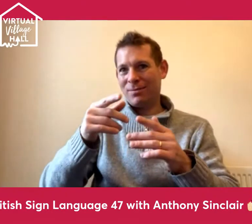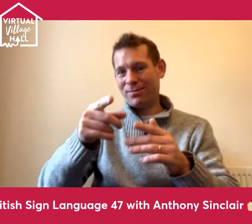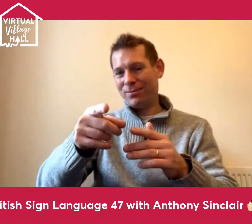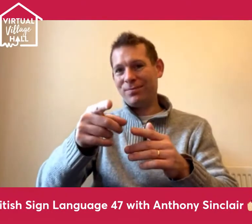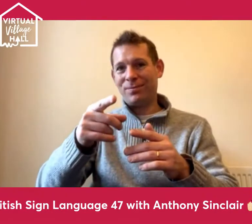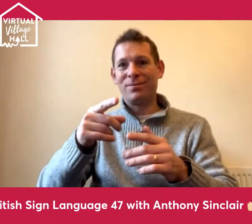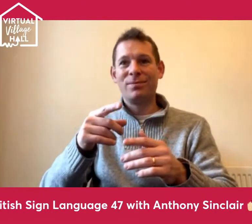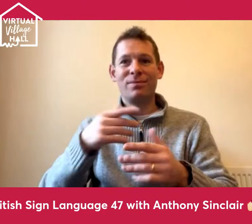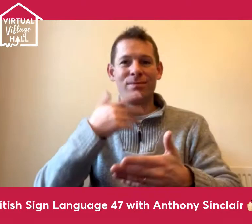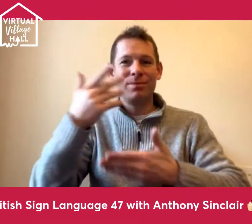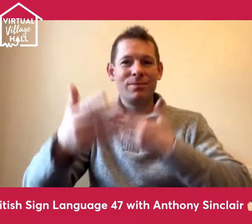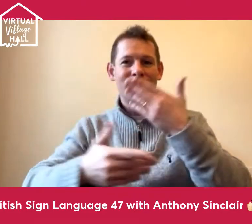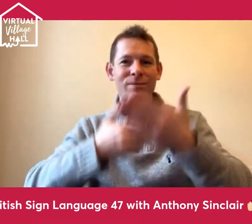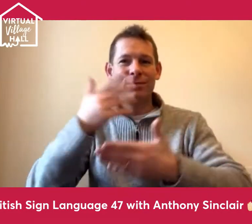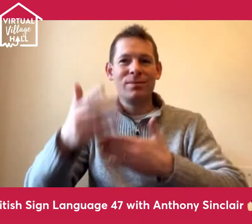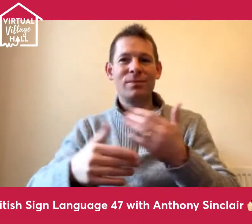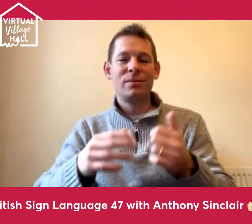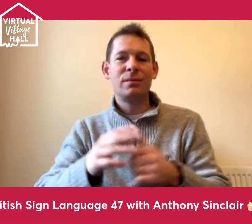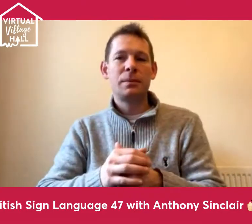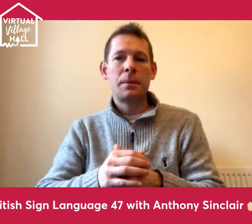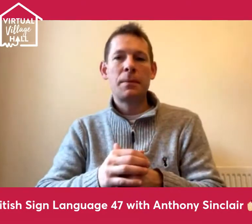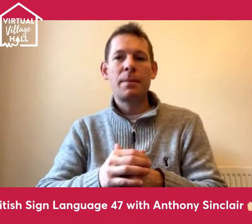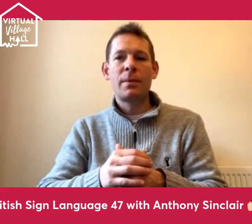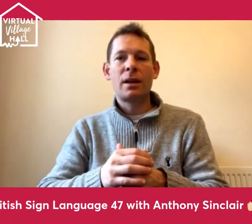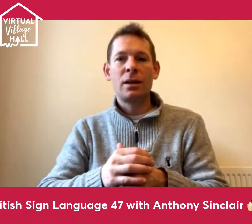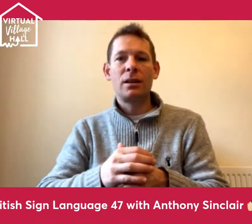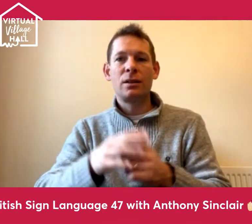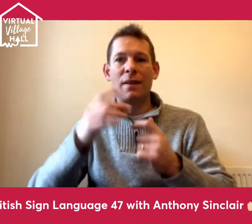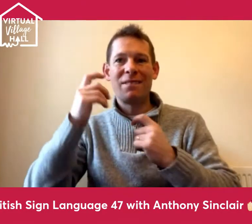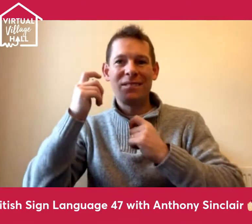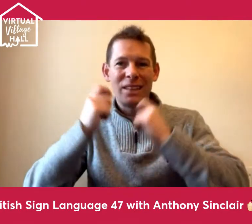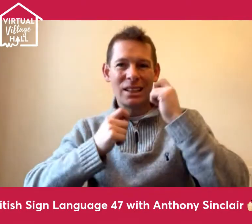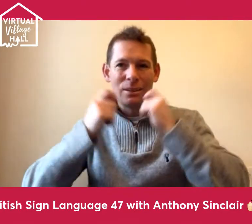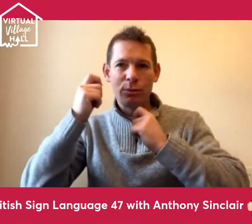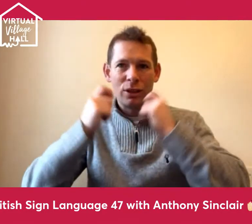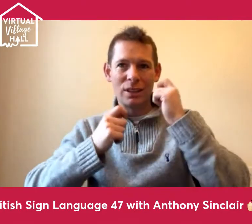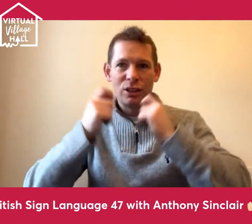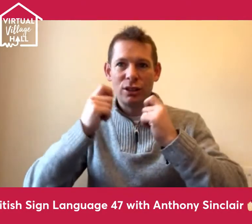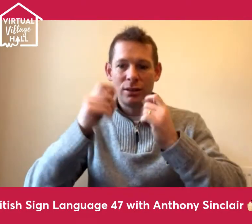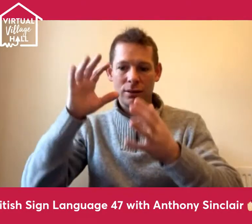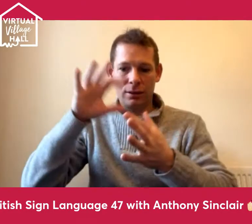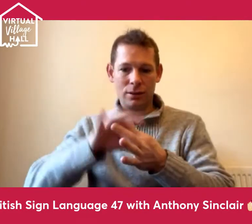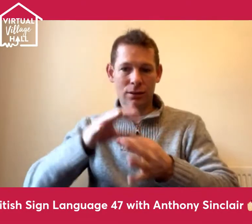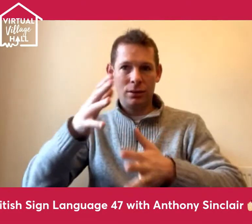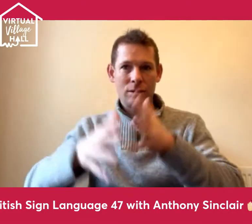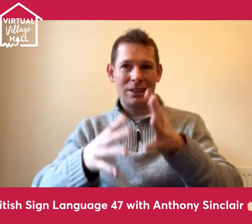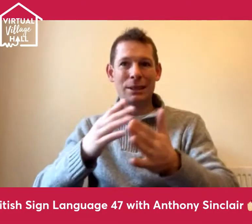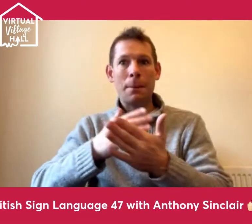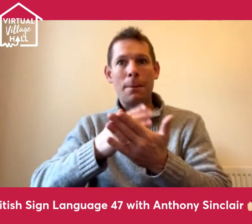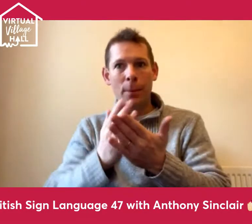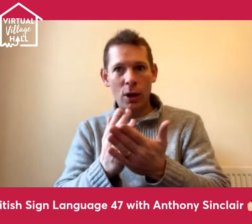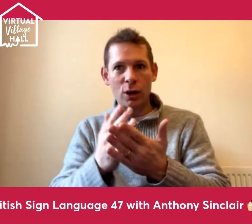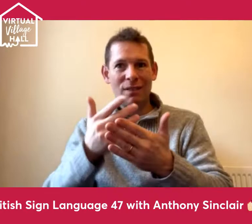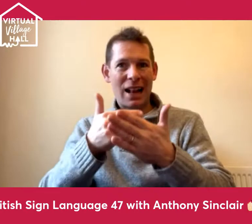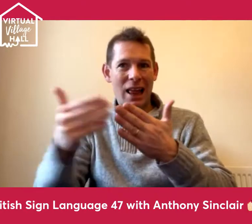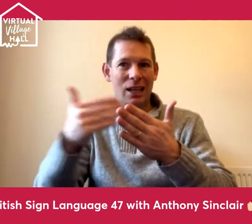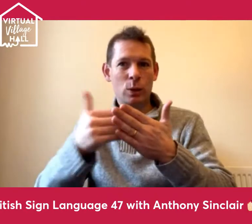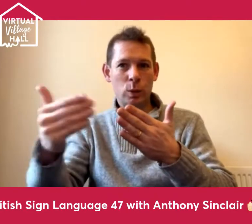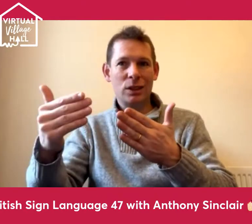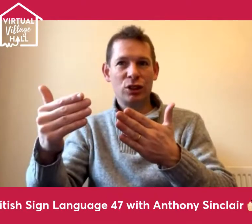So if you've joined any of our sessions previously, you will have heard me explain how facial expressions are so important and actually are